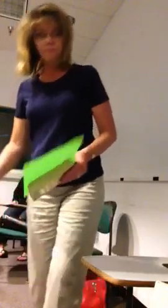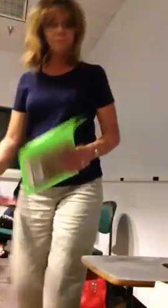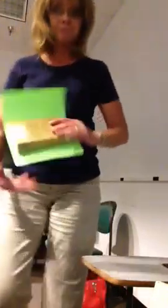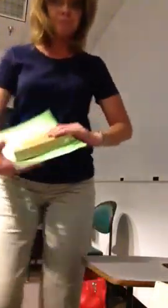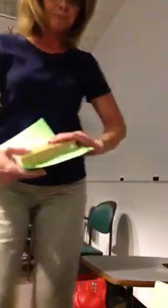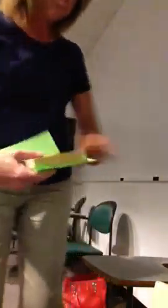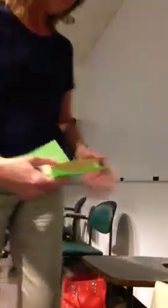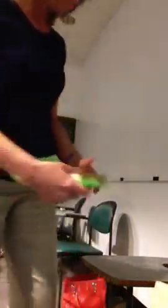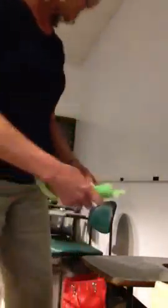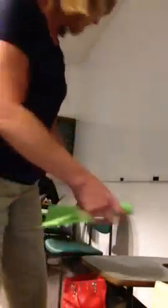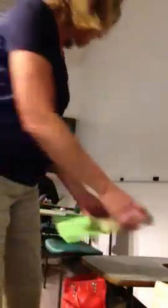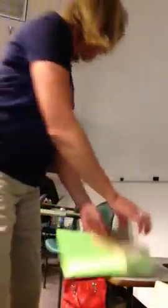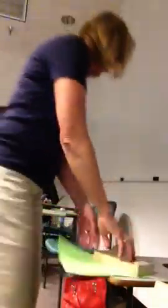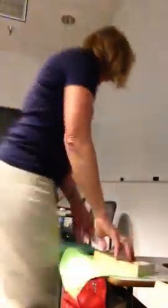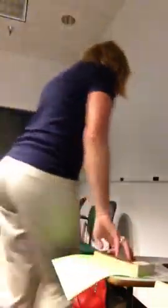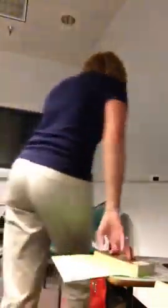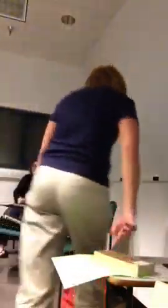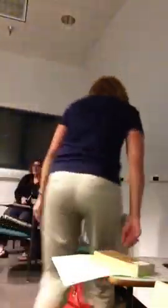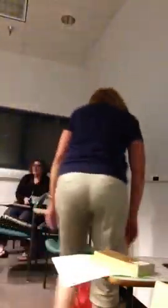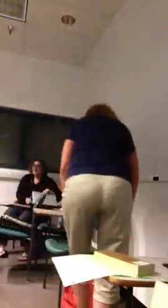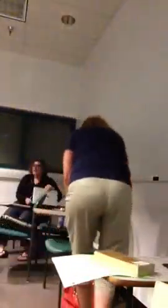You could have a study session at my house.